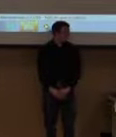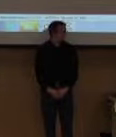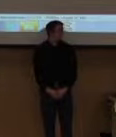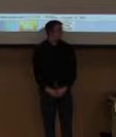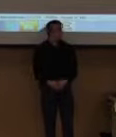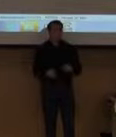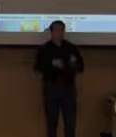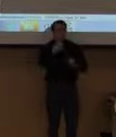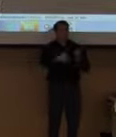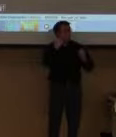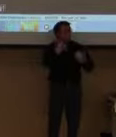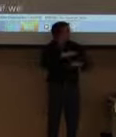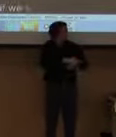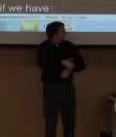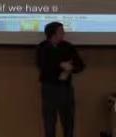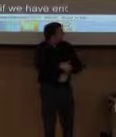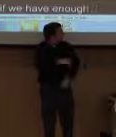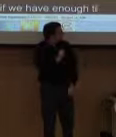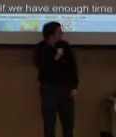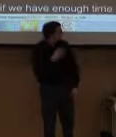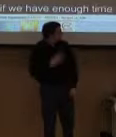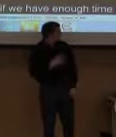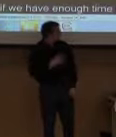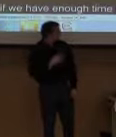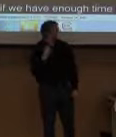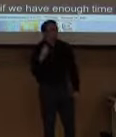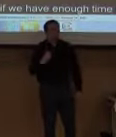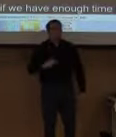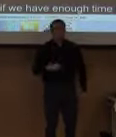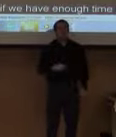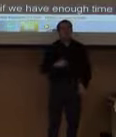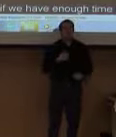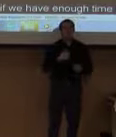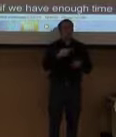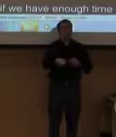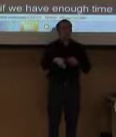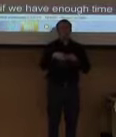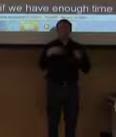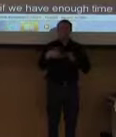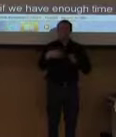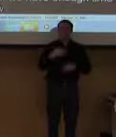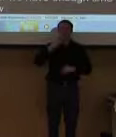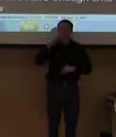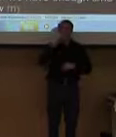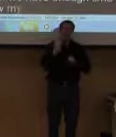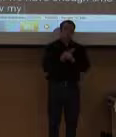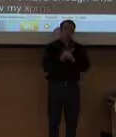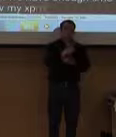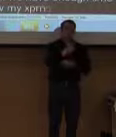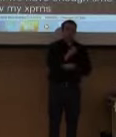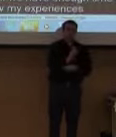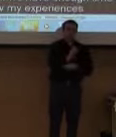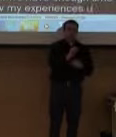So last, if we have enough time here, yeah, I think we're okay. I'm going to just talk a little bit about how my experiences using Google